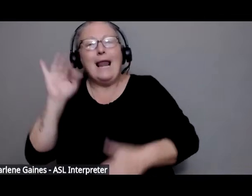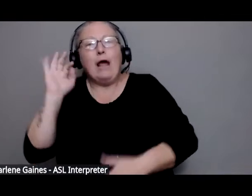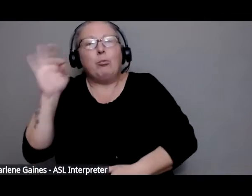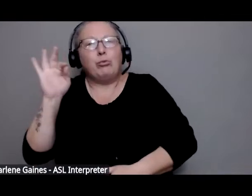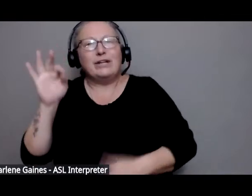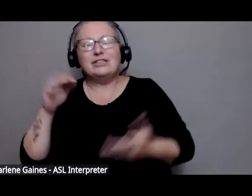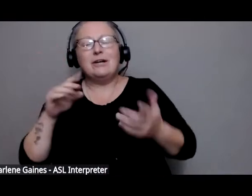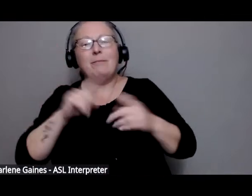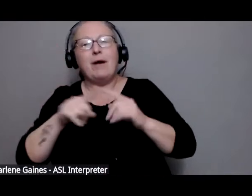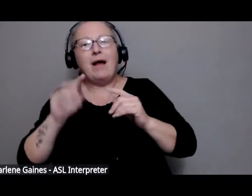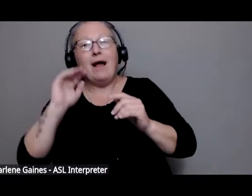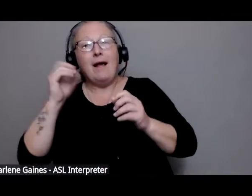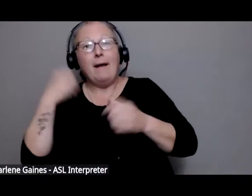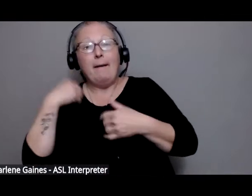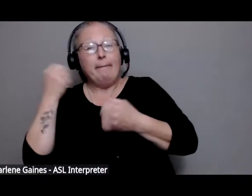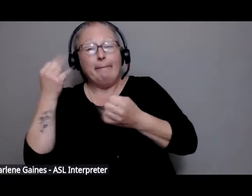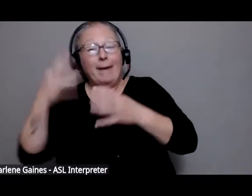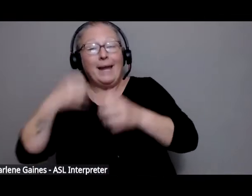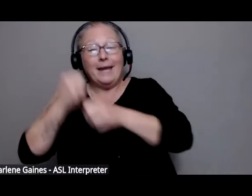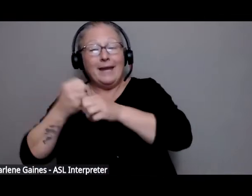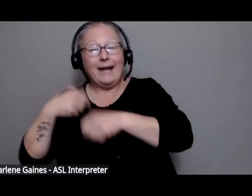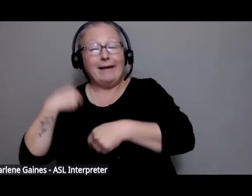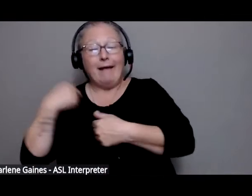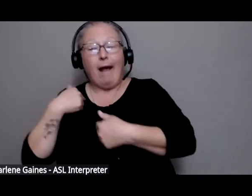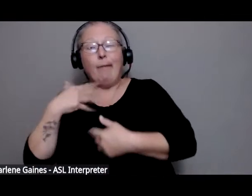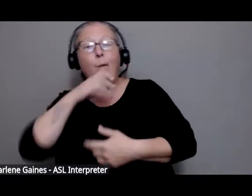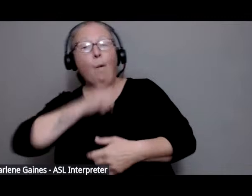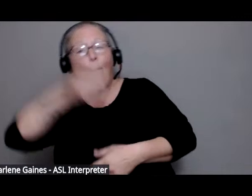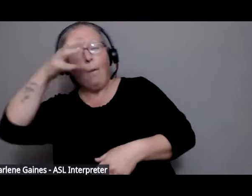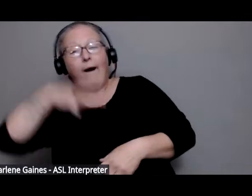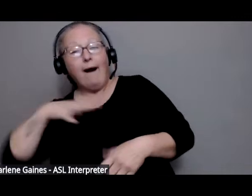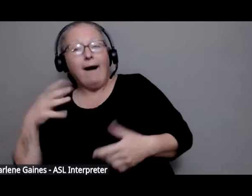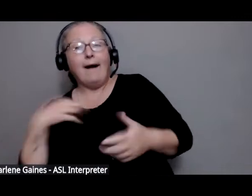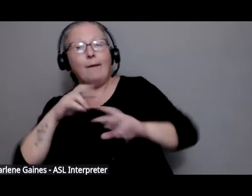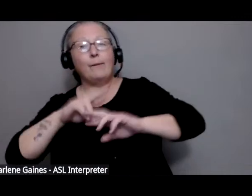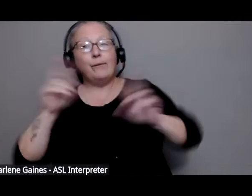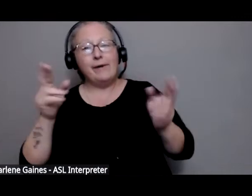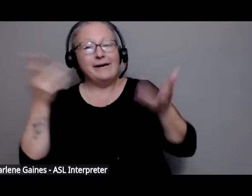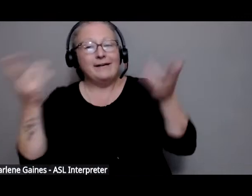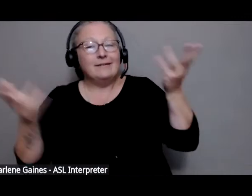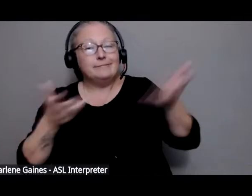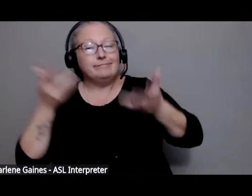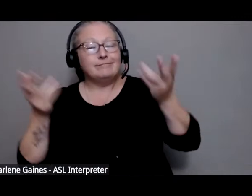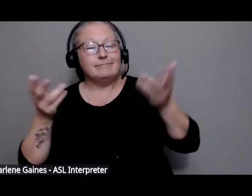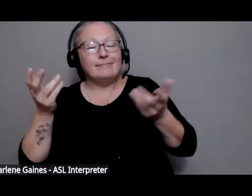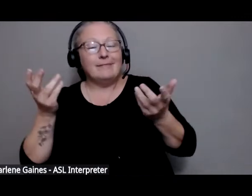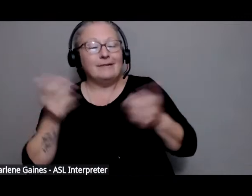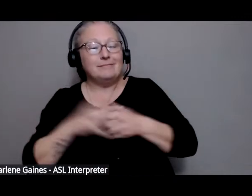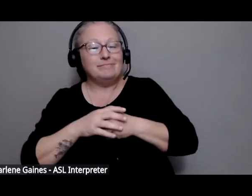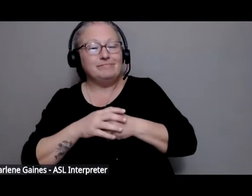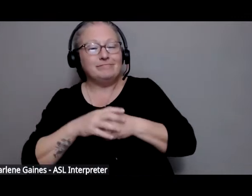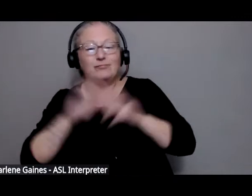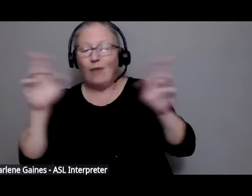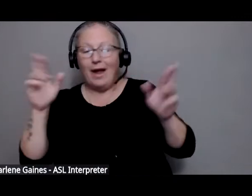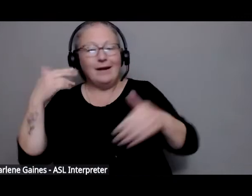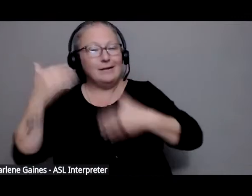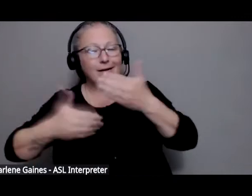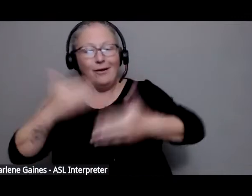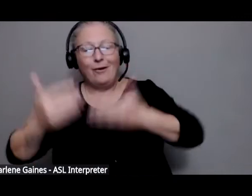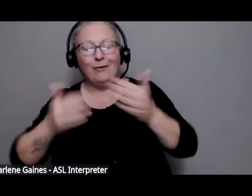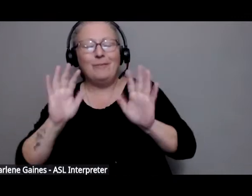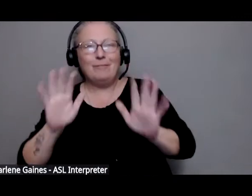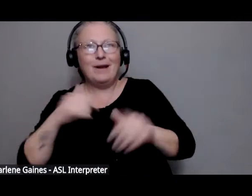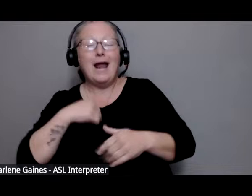board are waning. So I'm the old guy and I'm ready to, you know, let's get on with it. So